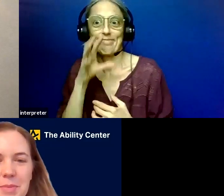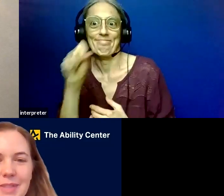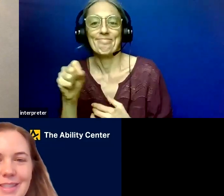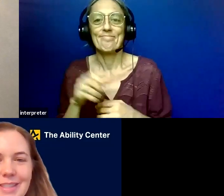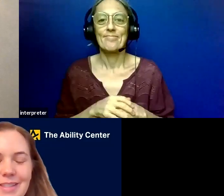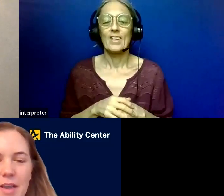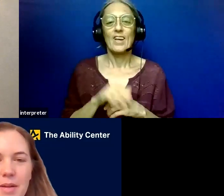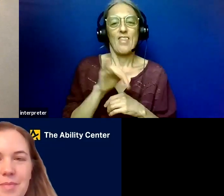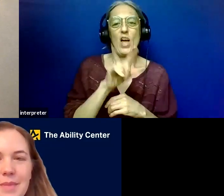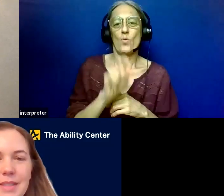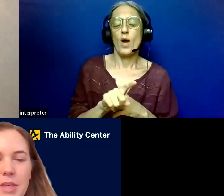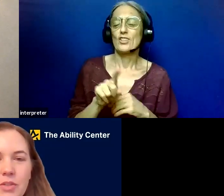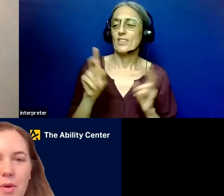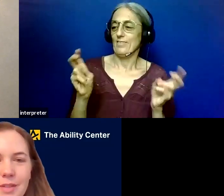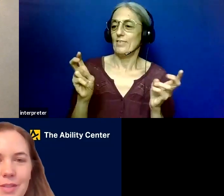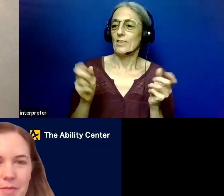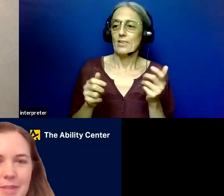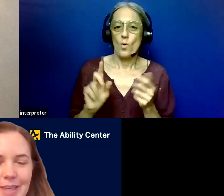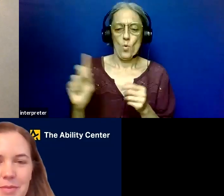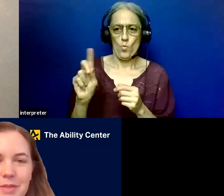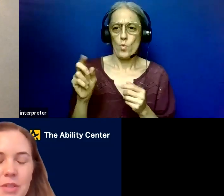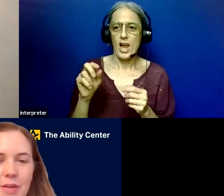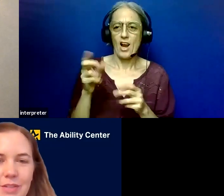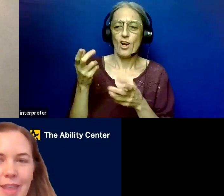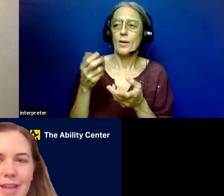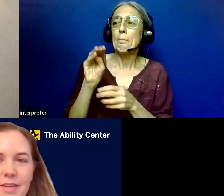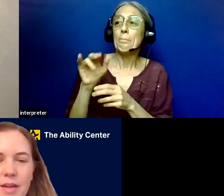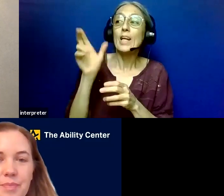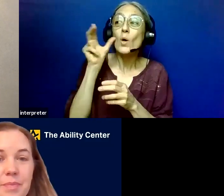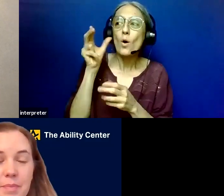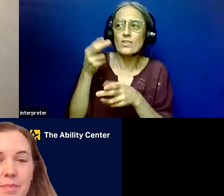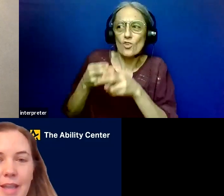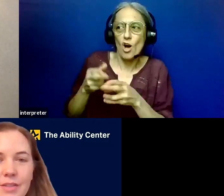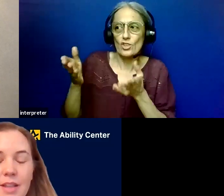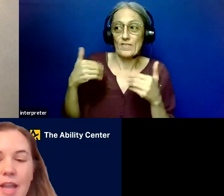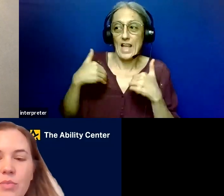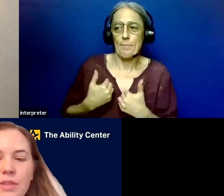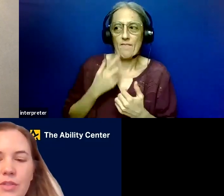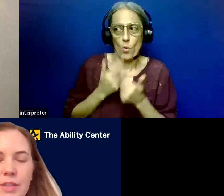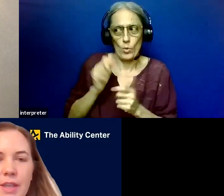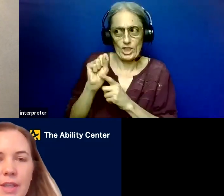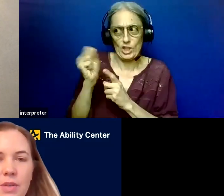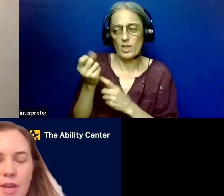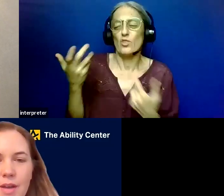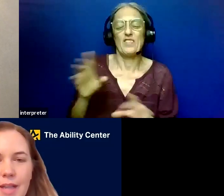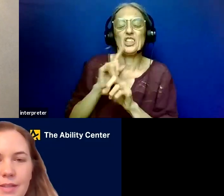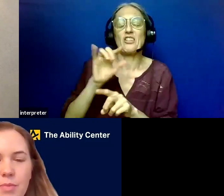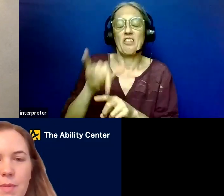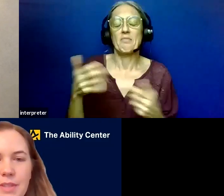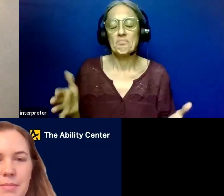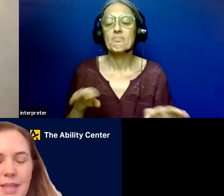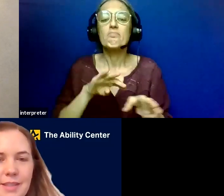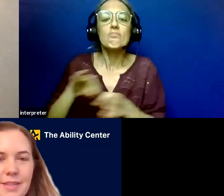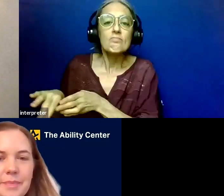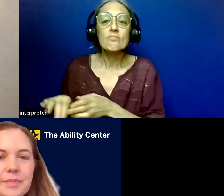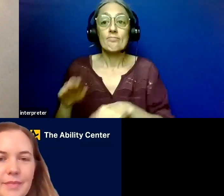what circumstances is a miniature horse a service animal? And you answered that. And that's all. I would just give you a heads up.